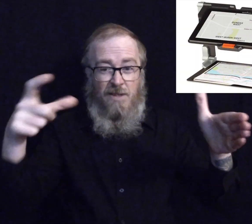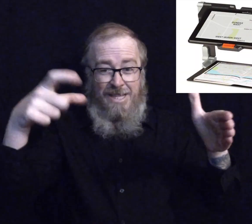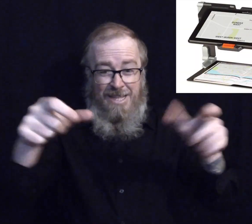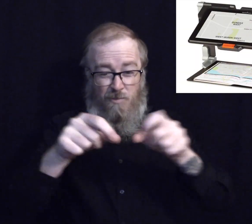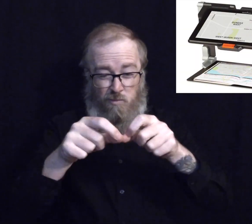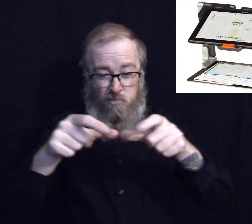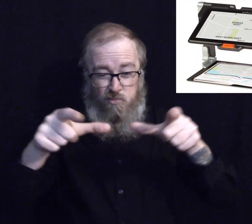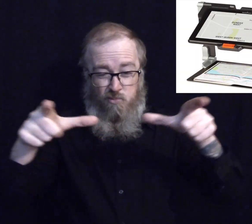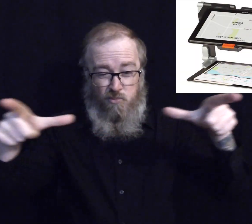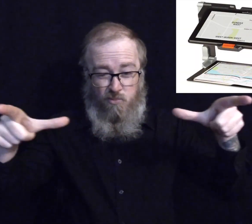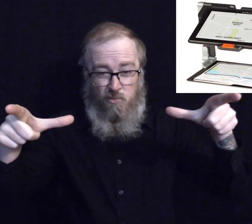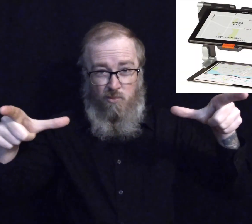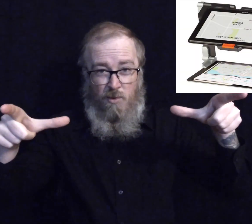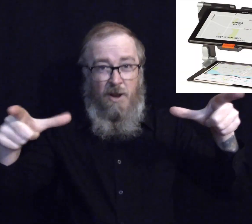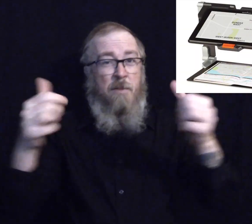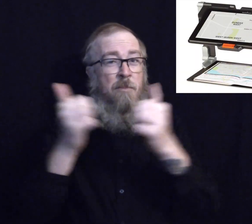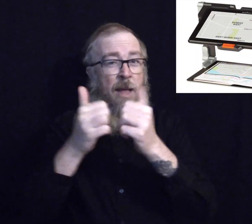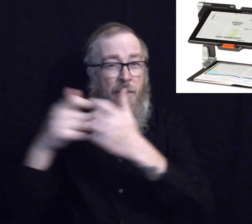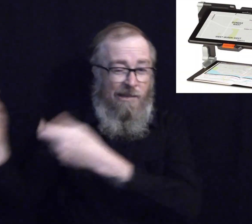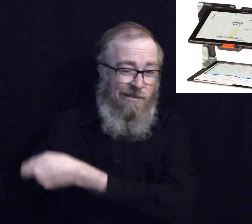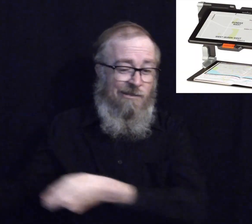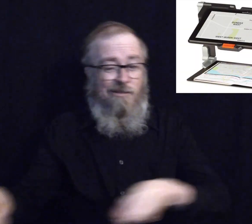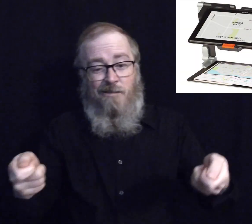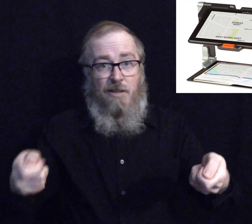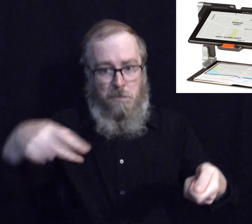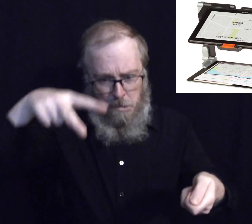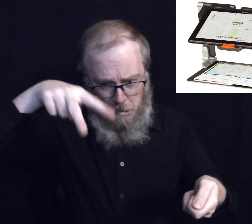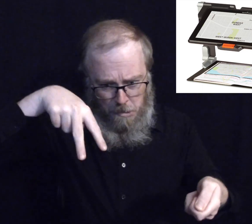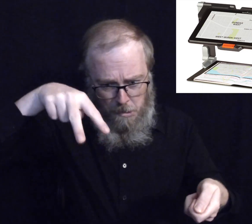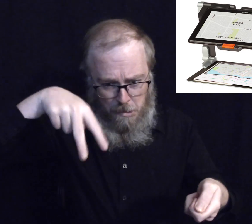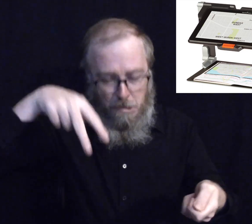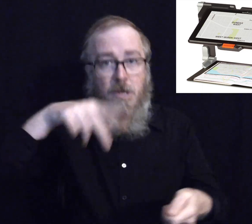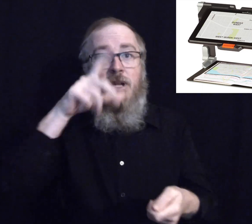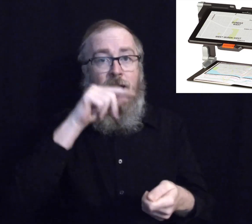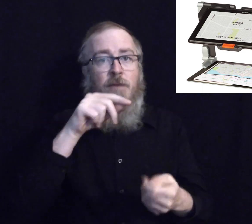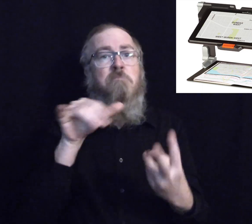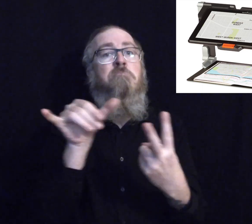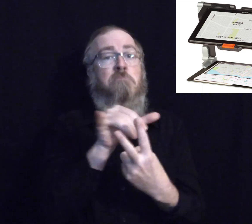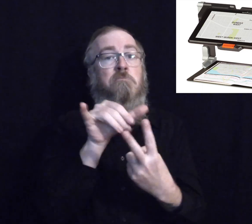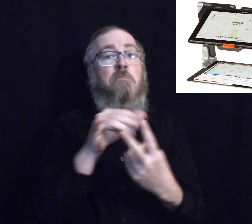electronic magnifier, which can be used for reading documents. Both are available.